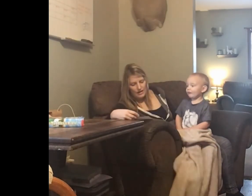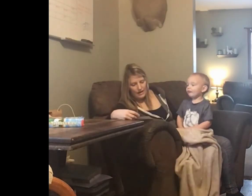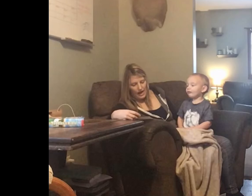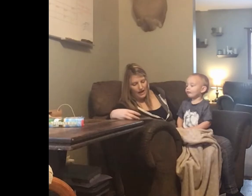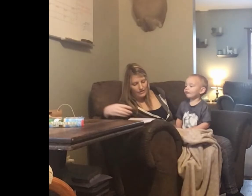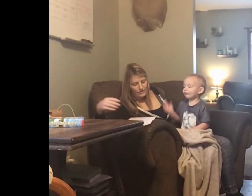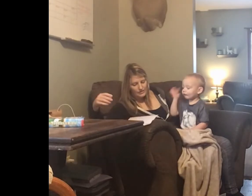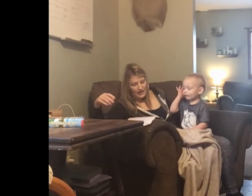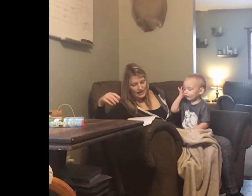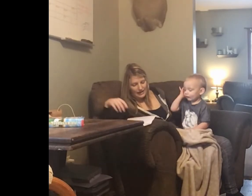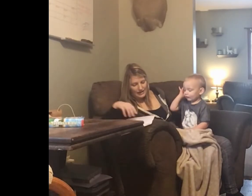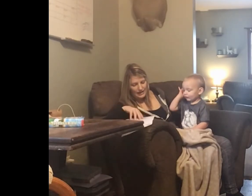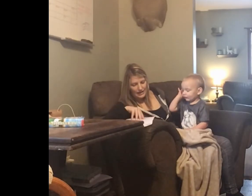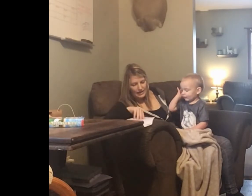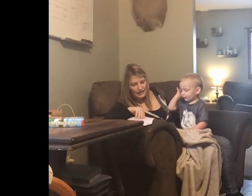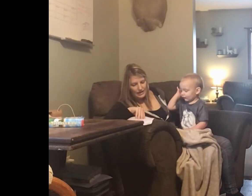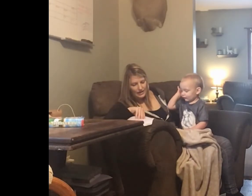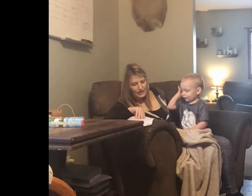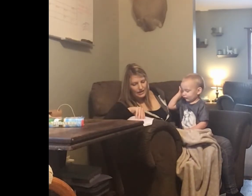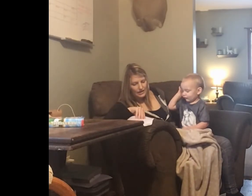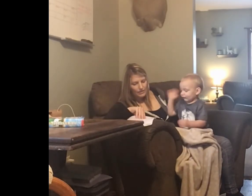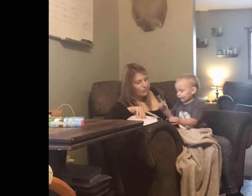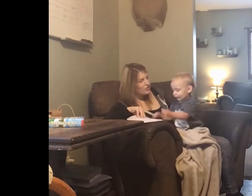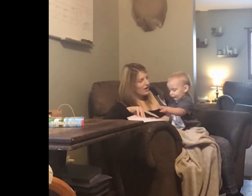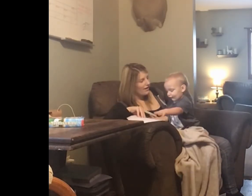How do you sign brush hair?